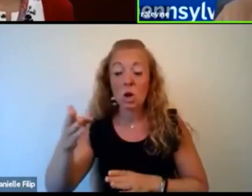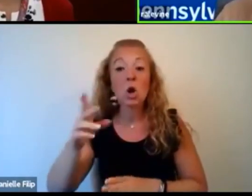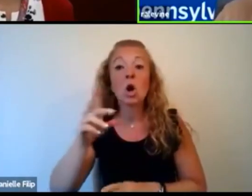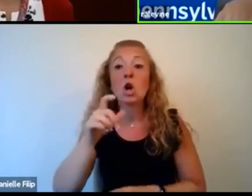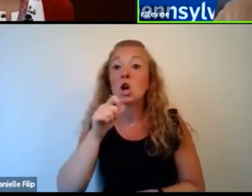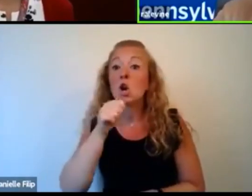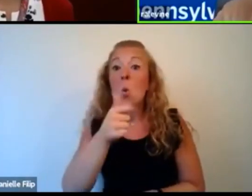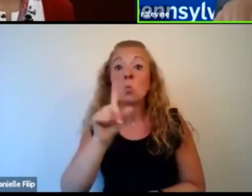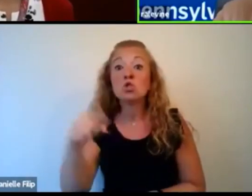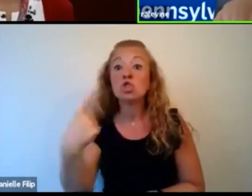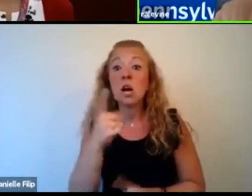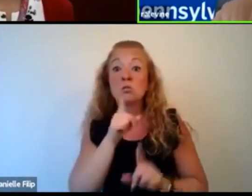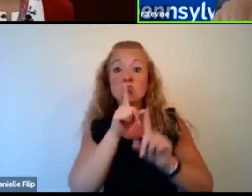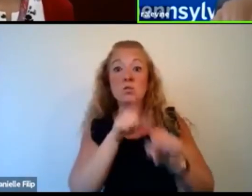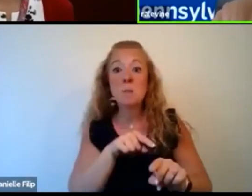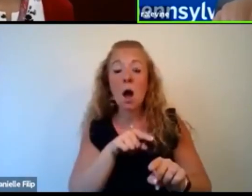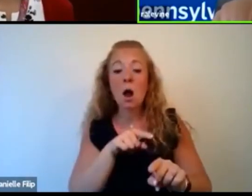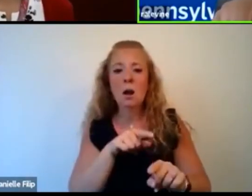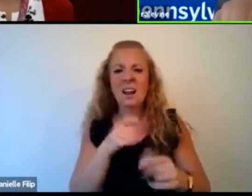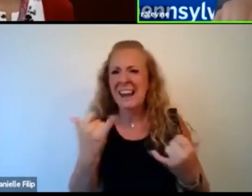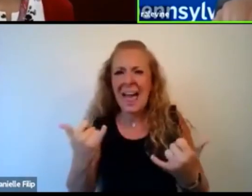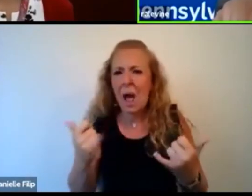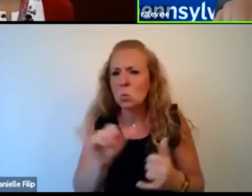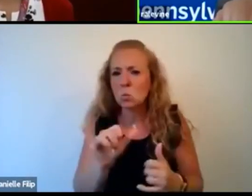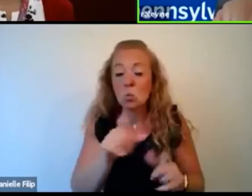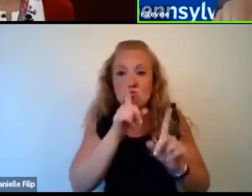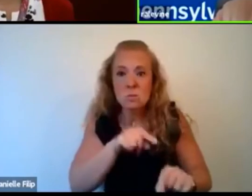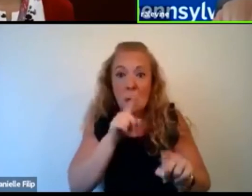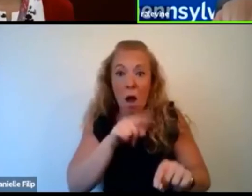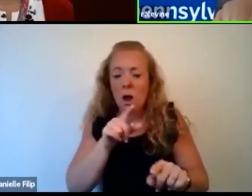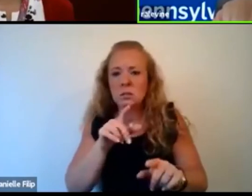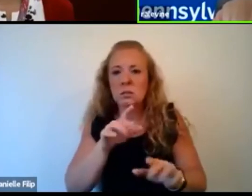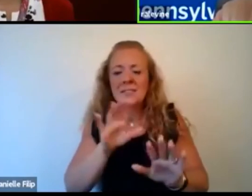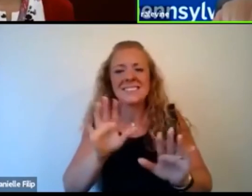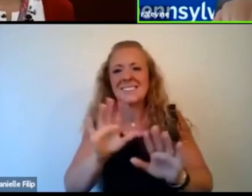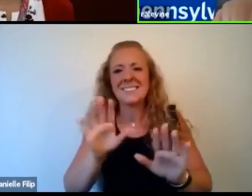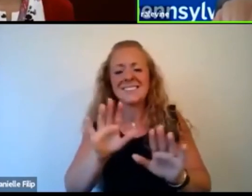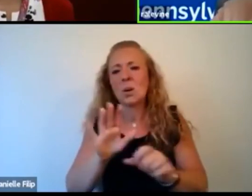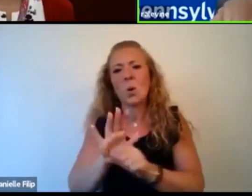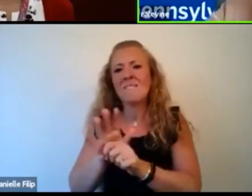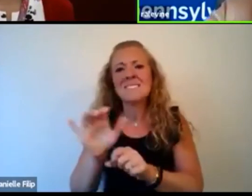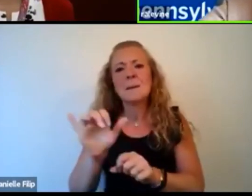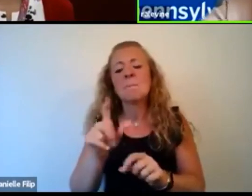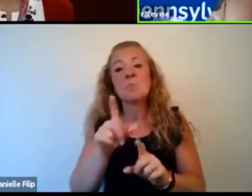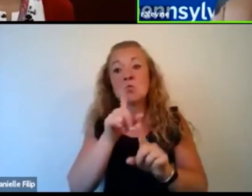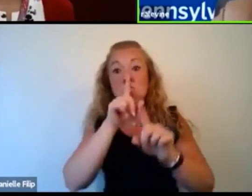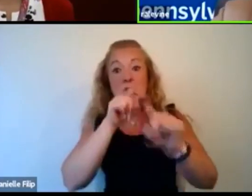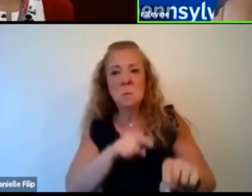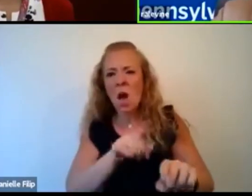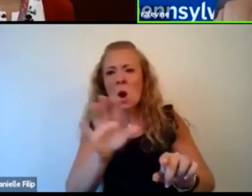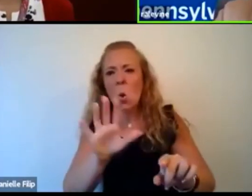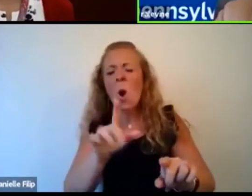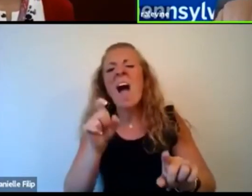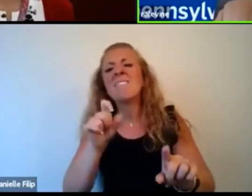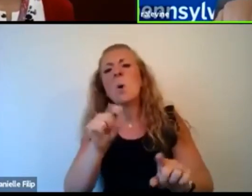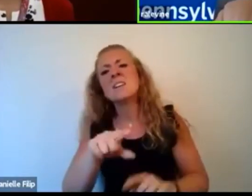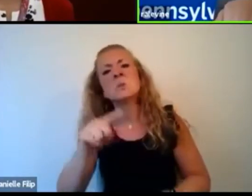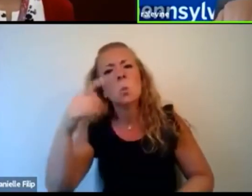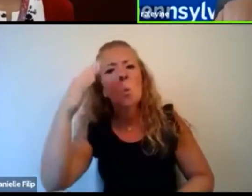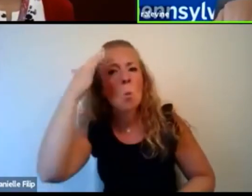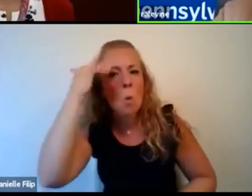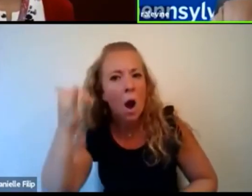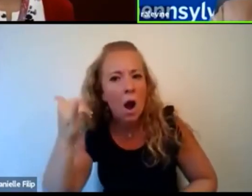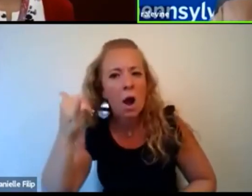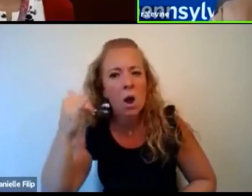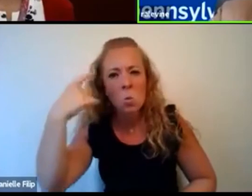respond to what's in front of you. I do that now. Uh, I mean, in terms of COVID-19, what, why is that happening? Why do we have an increase of